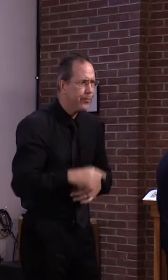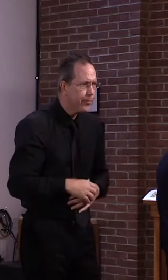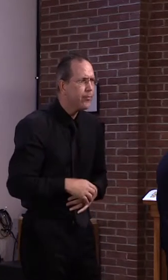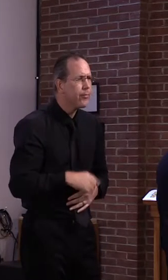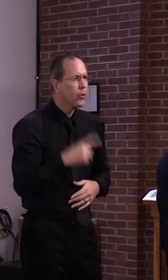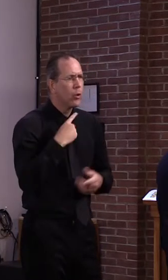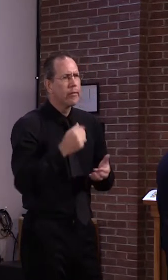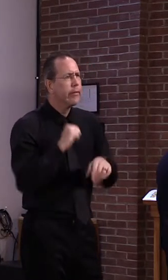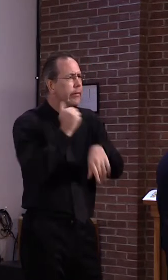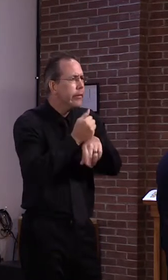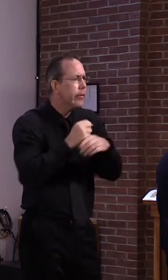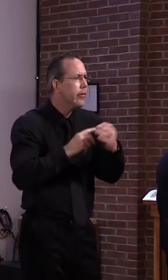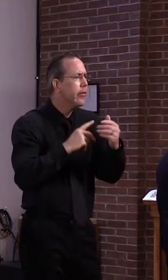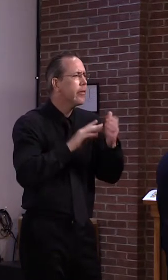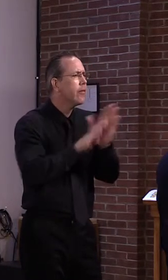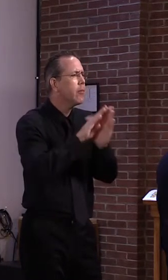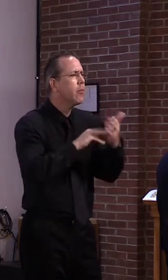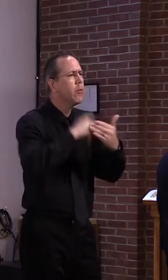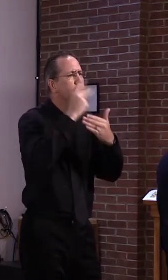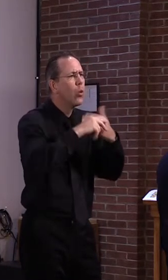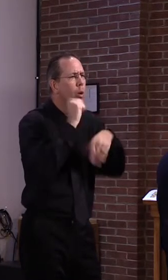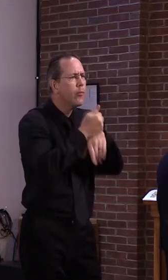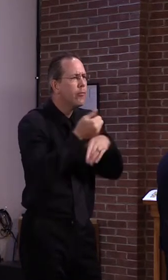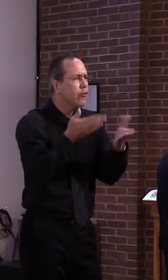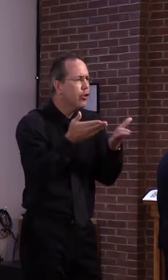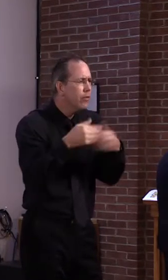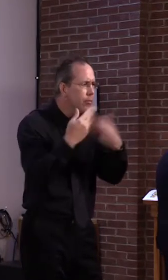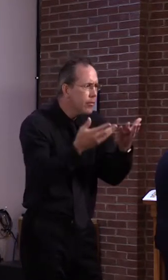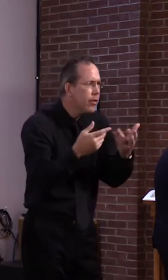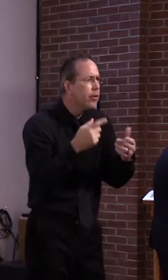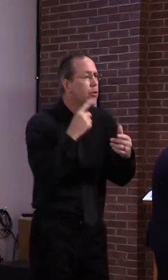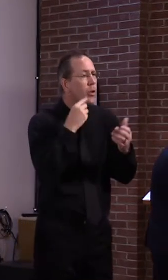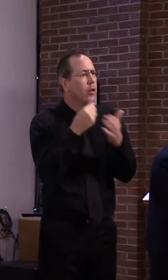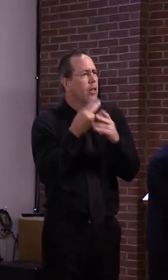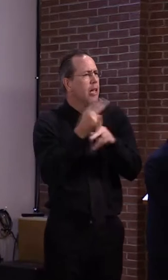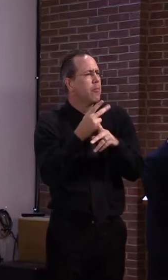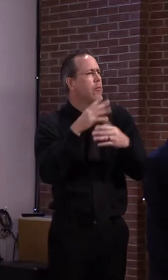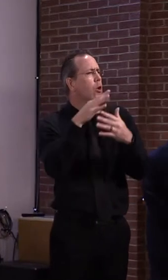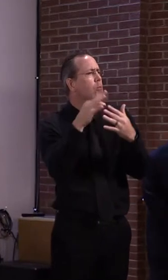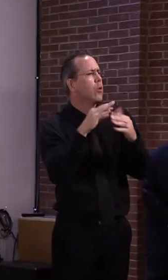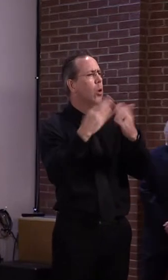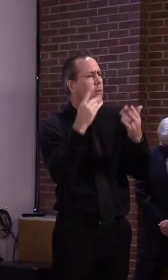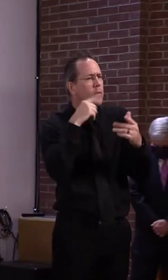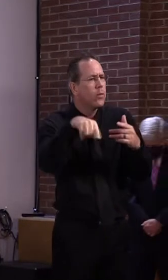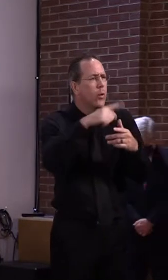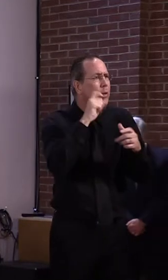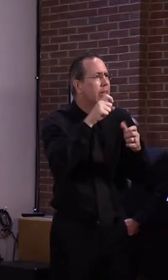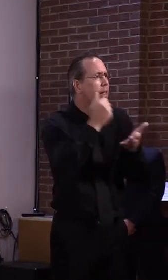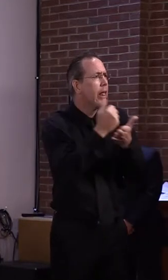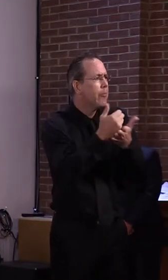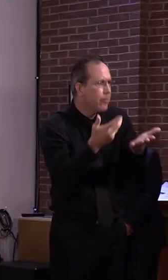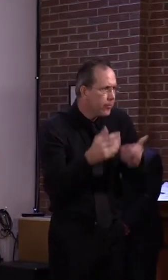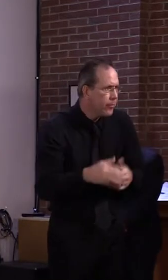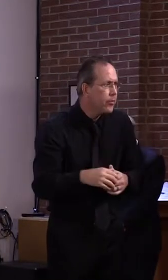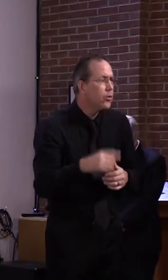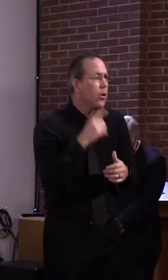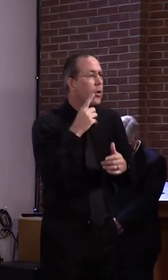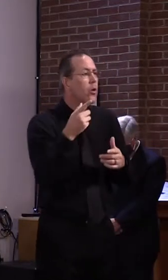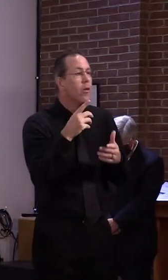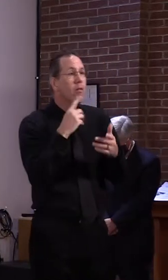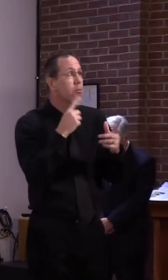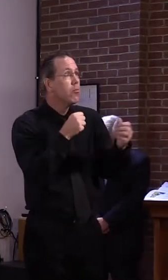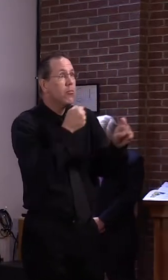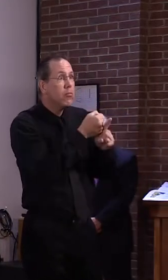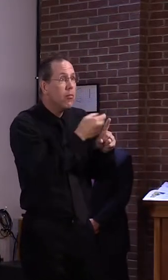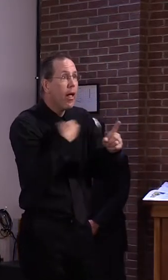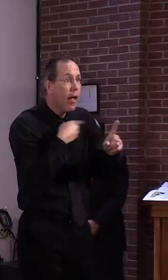treatment options remain open and available and not constrained in any way by the pandemic. new rules that